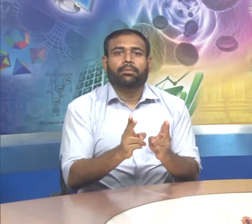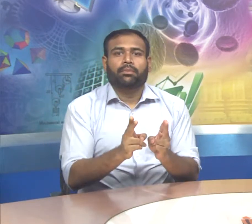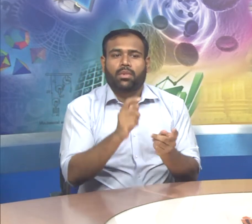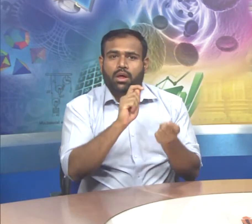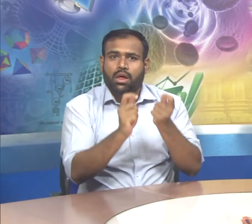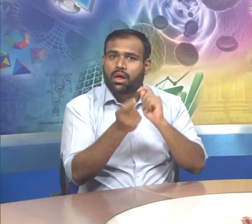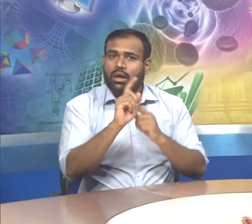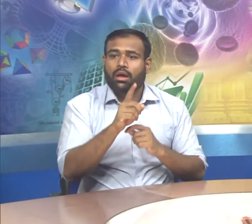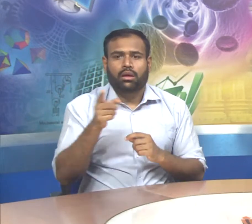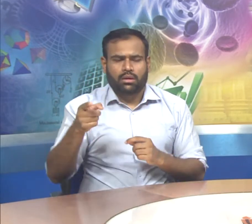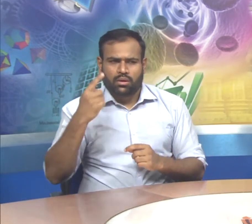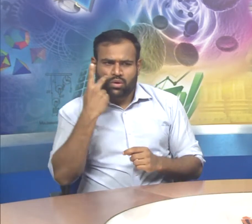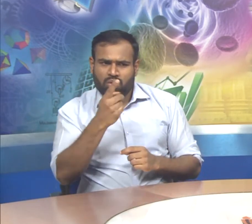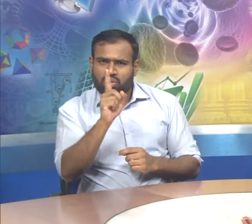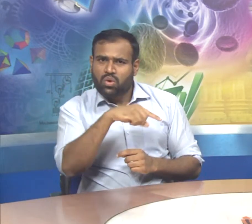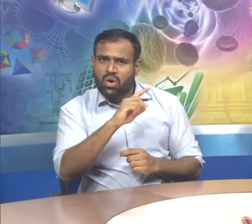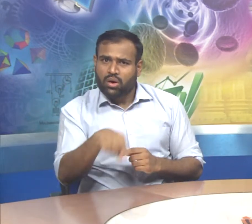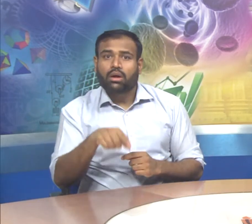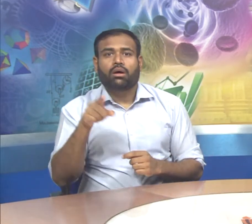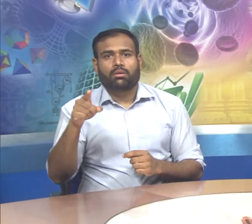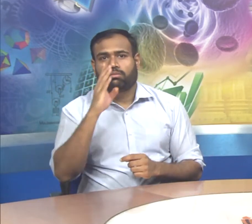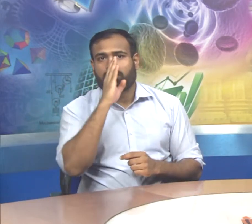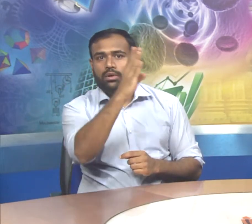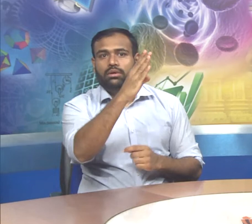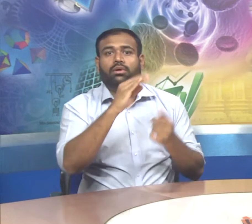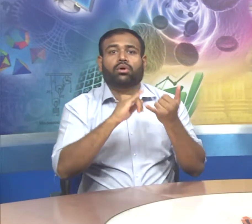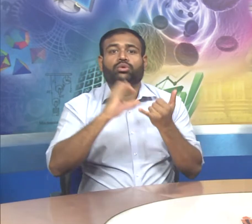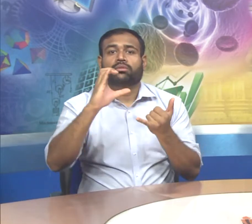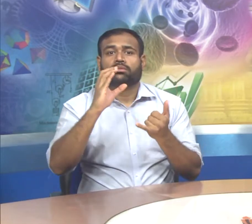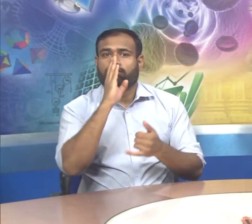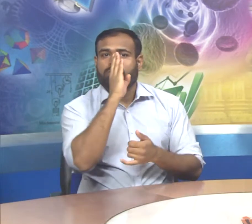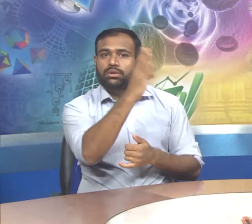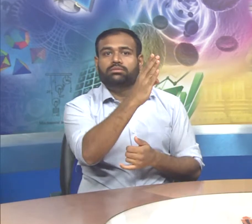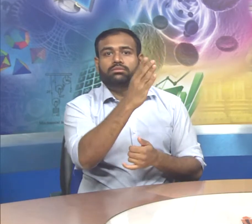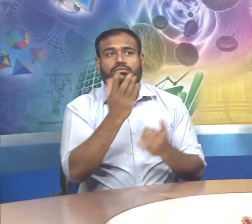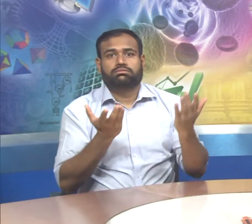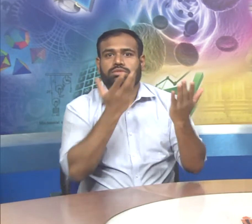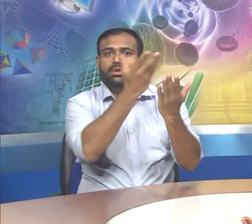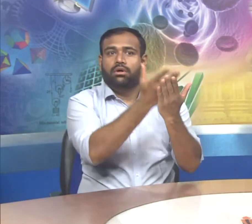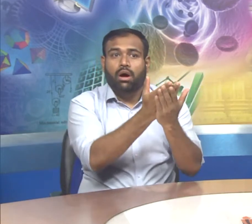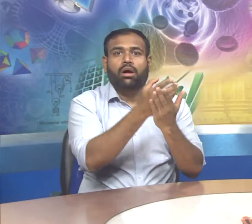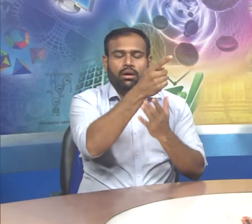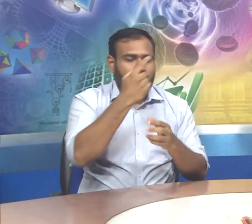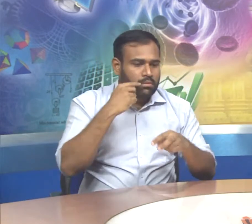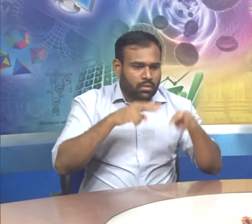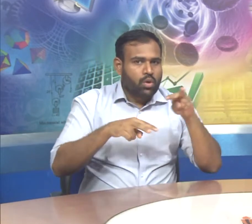a basic structure of constitution cannot be changed was defined.